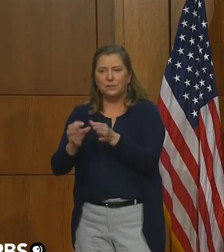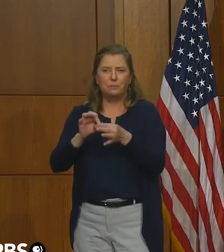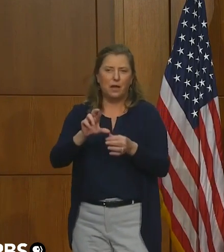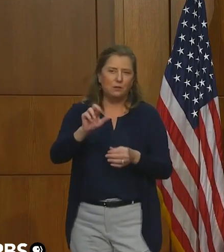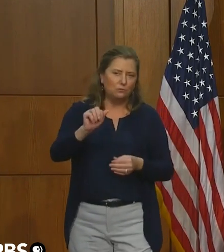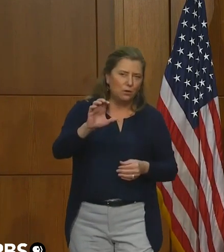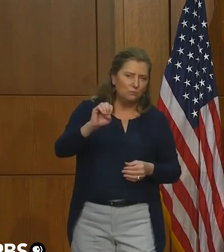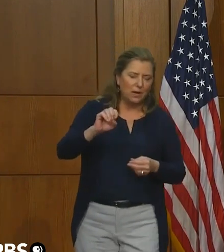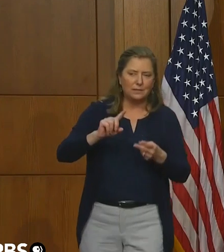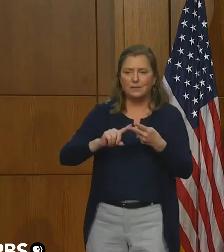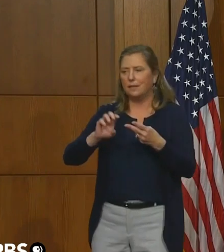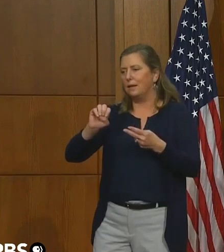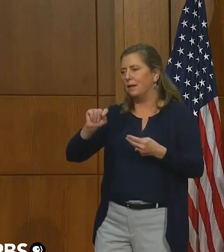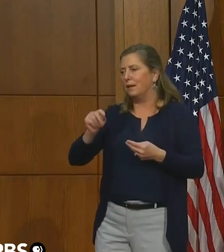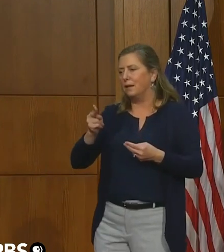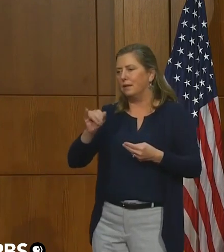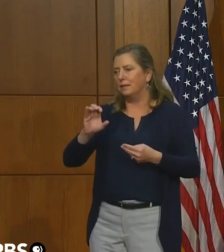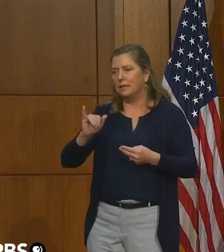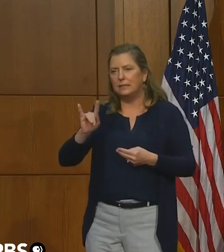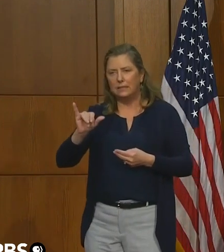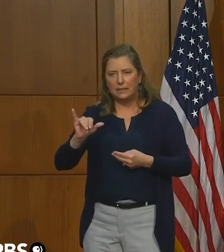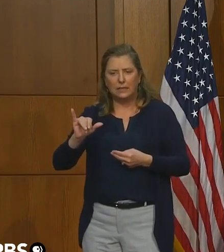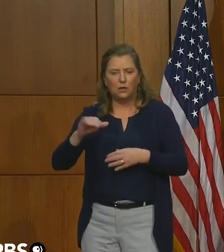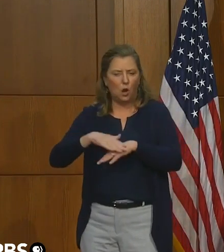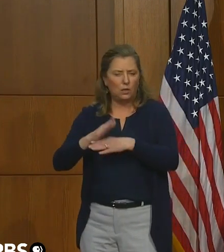and ethnicity that we have on some lab reports.